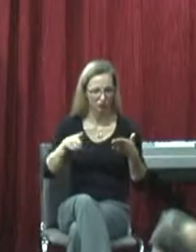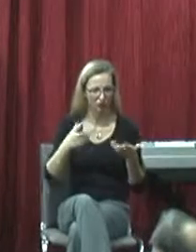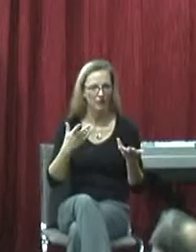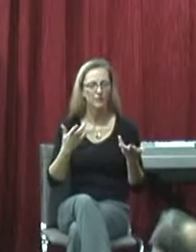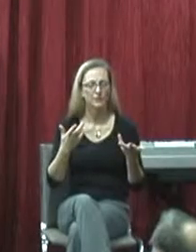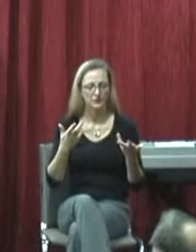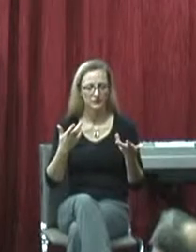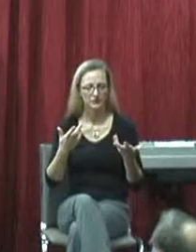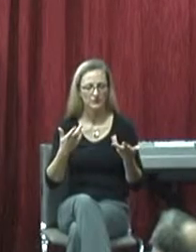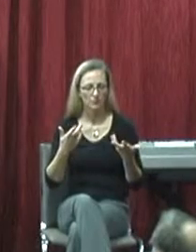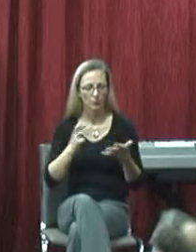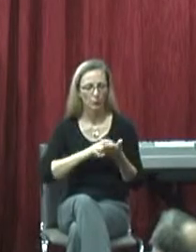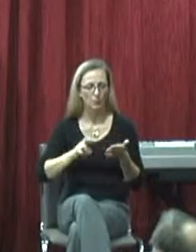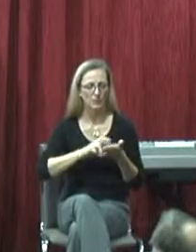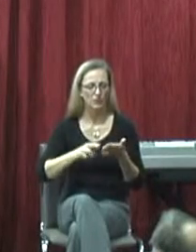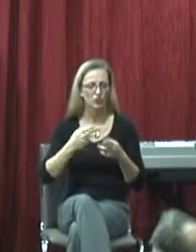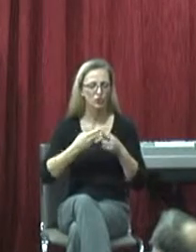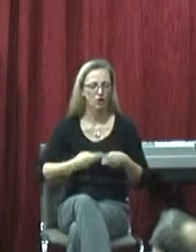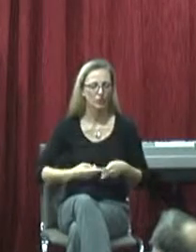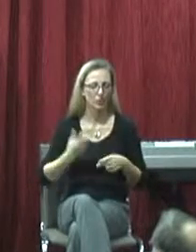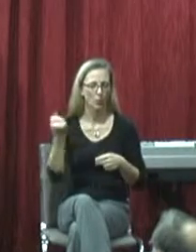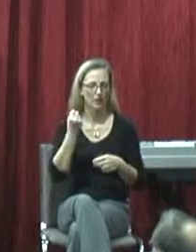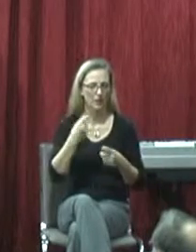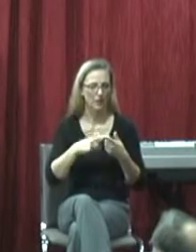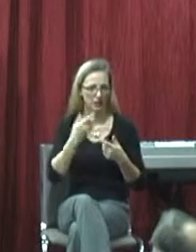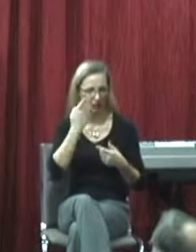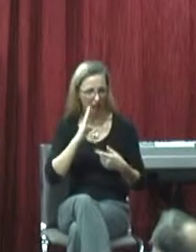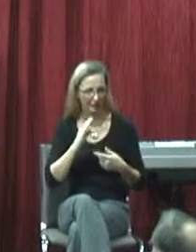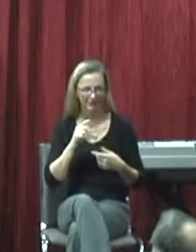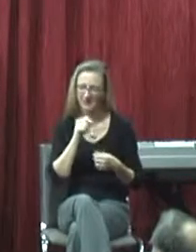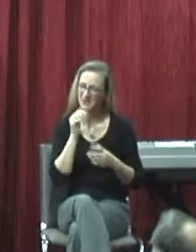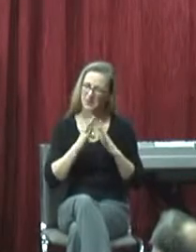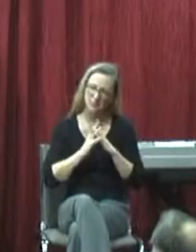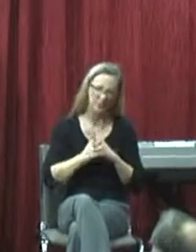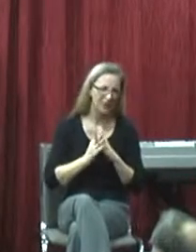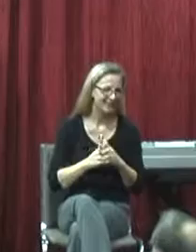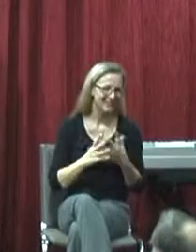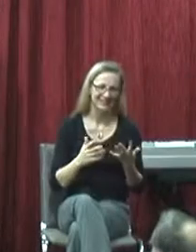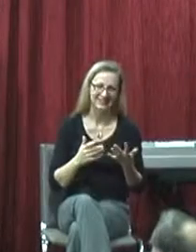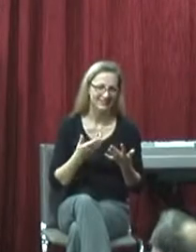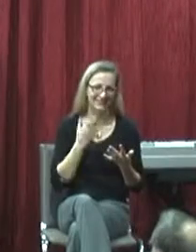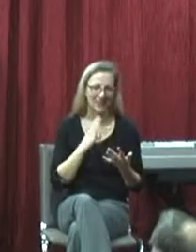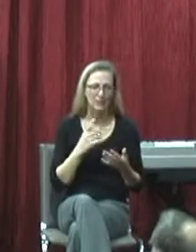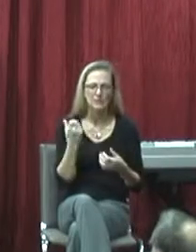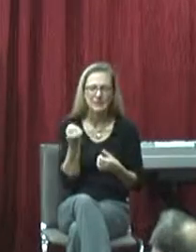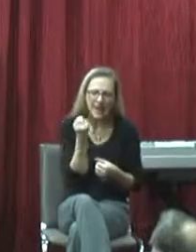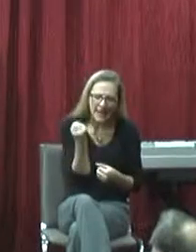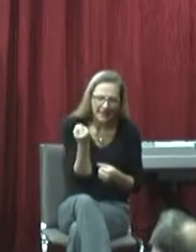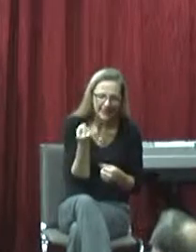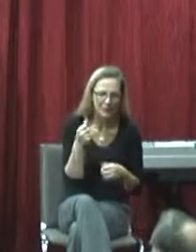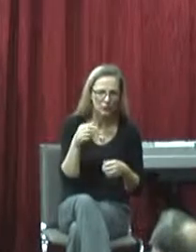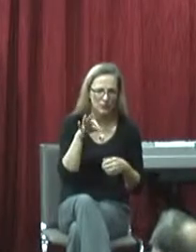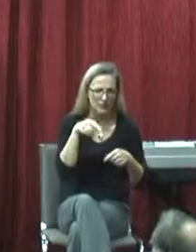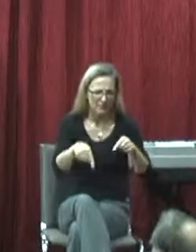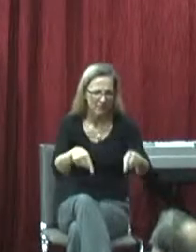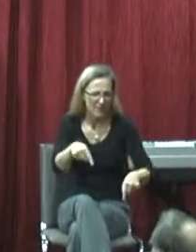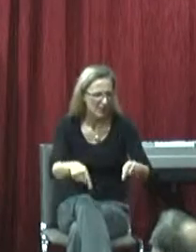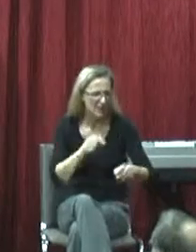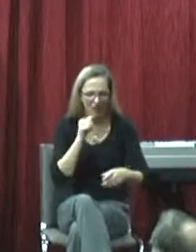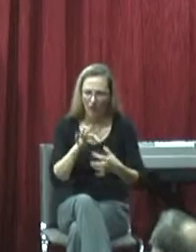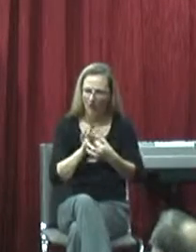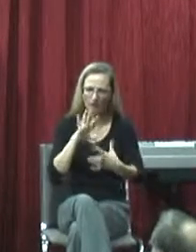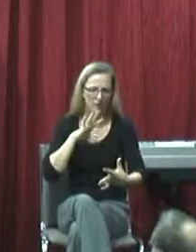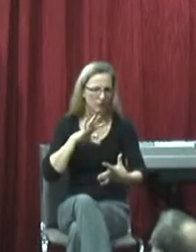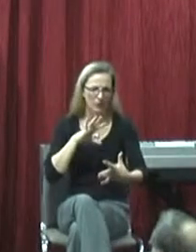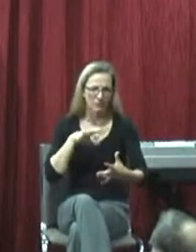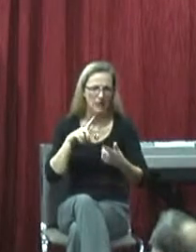showed me in a teaching called Holding On to God about this, that he really wasn't wrestling with him. He was hanging on to his feet. and not letting go